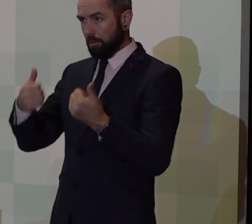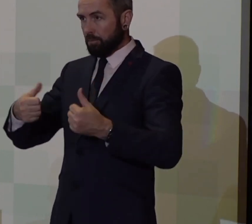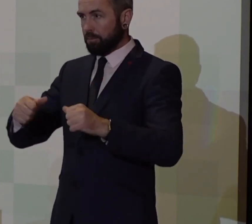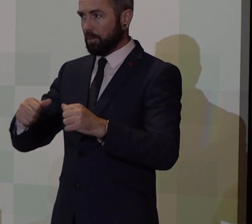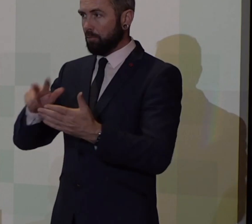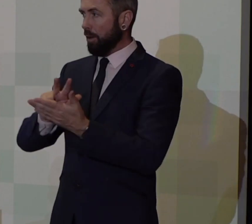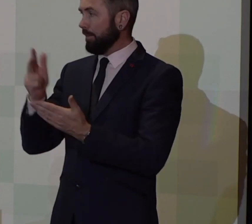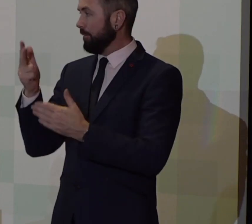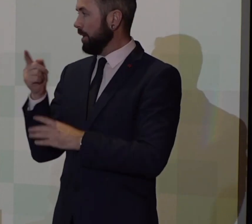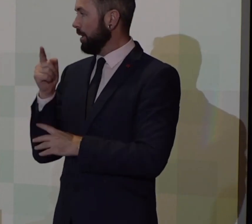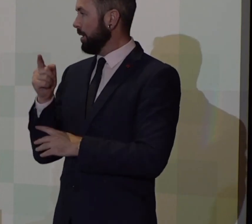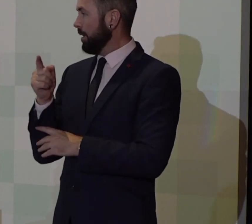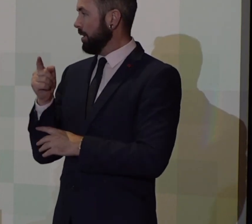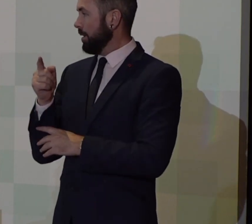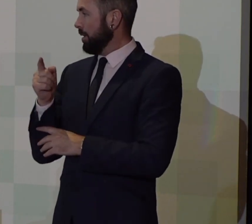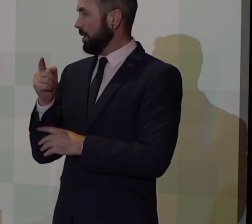is